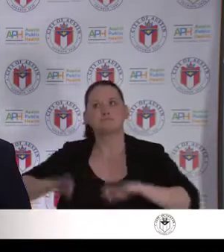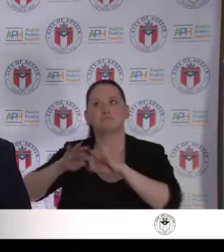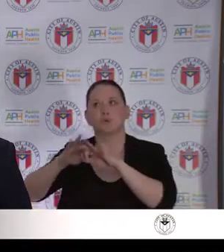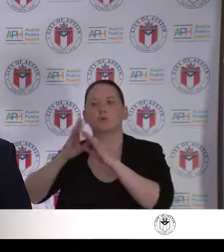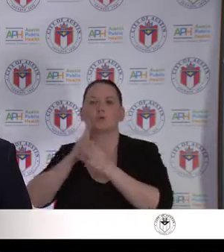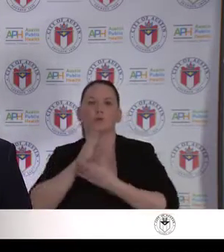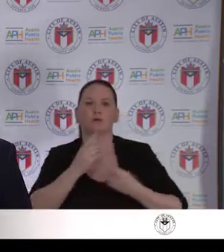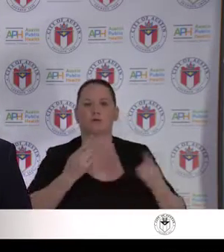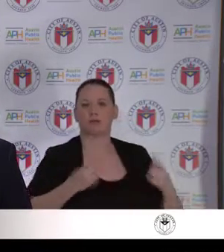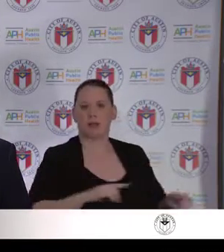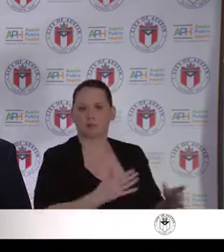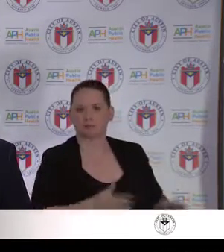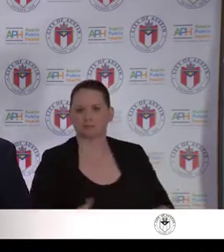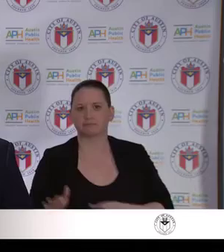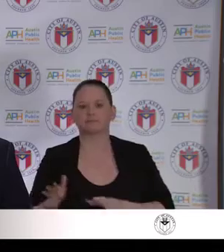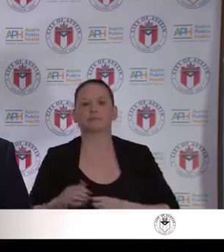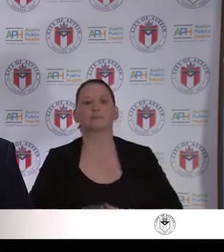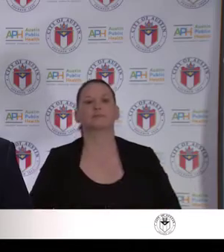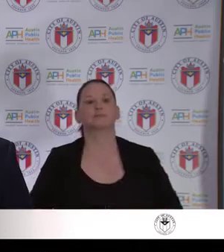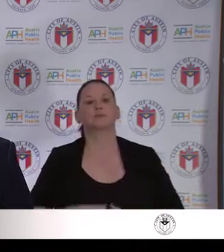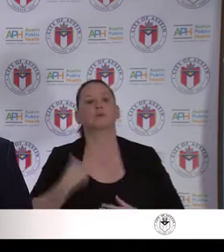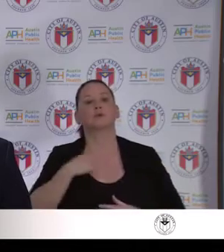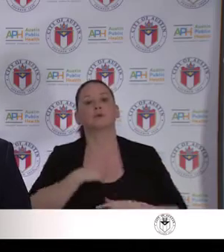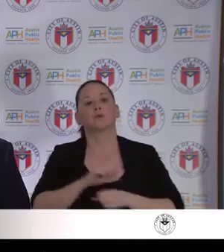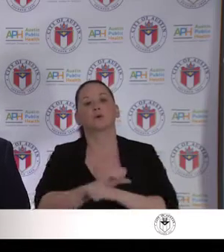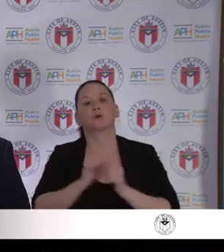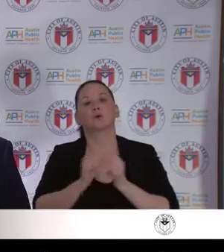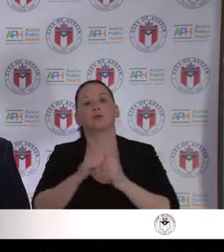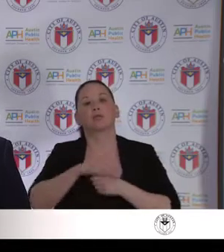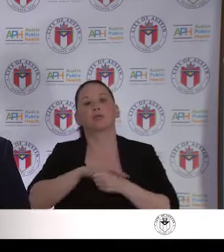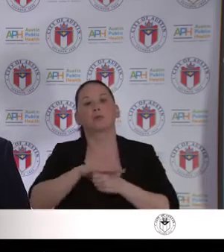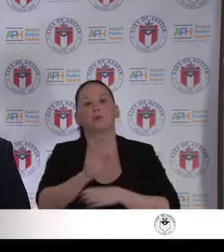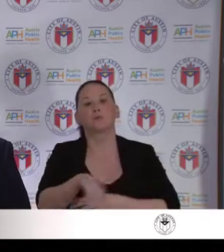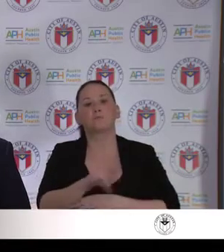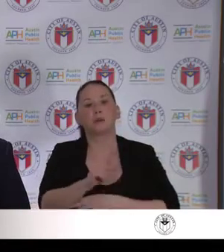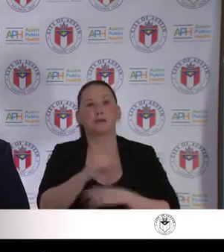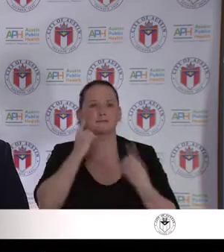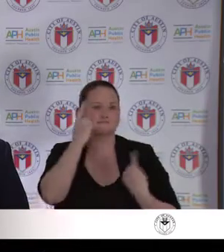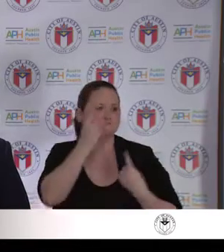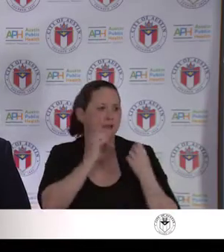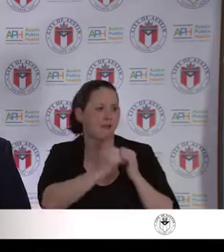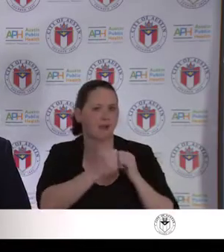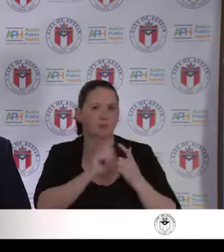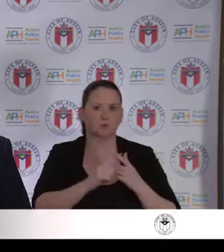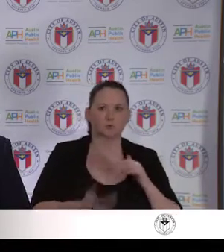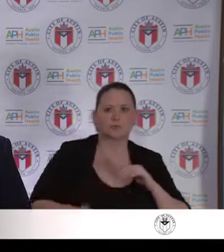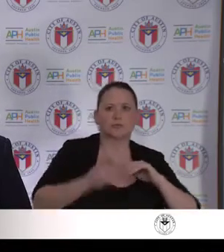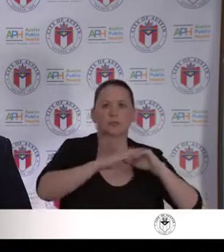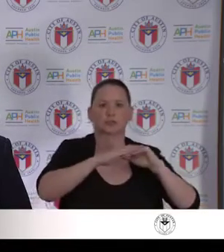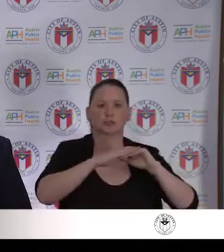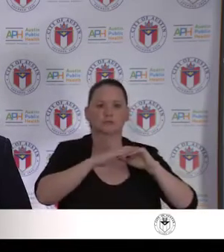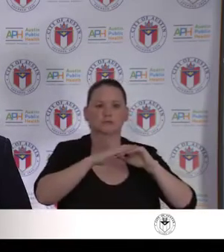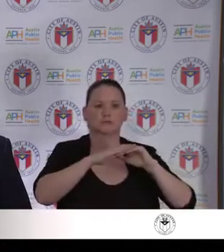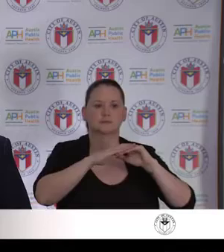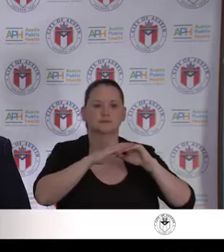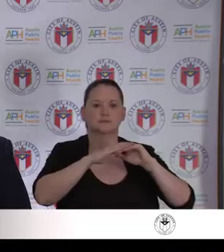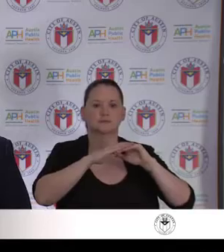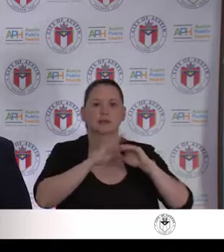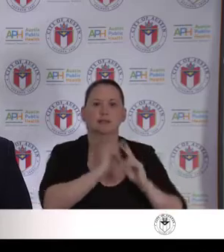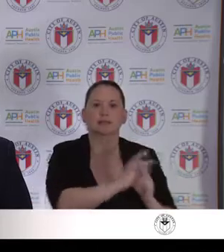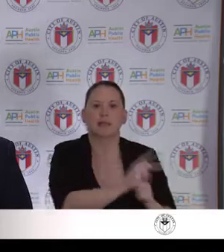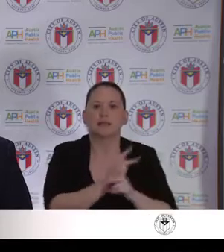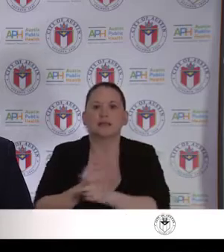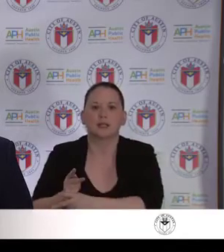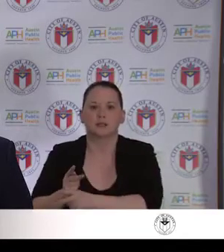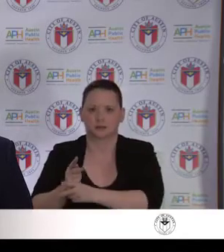happens. We're working with local banks to try to consider ways that we might increase the amount and the speed of lending